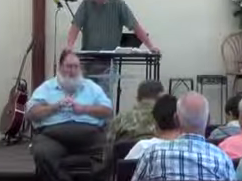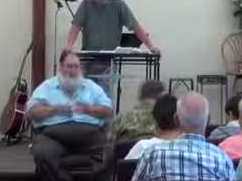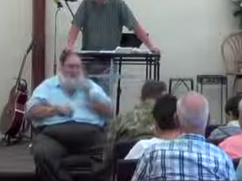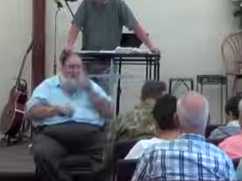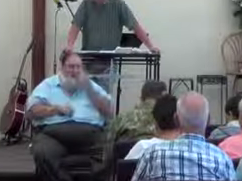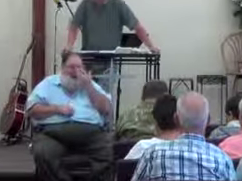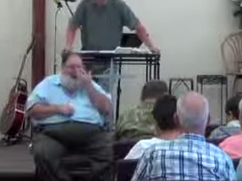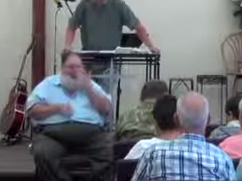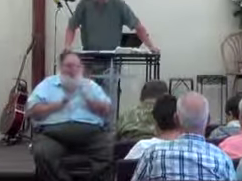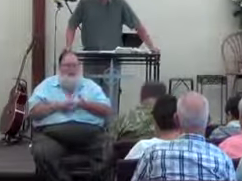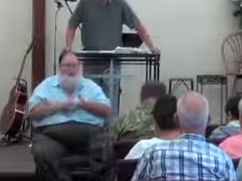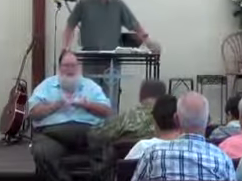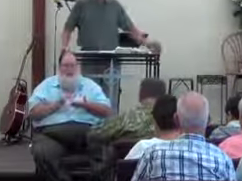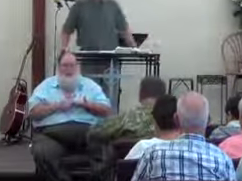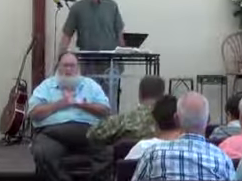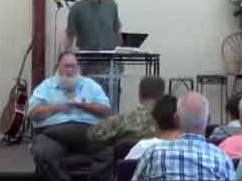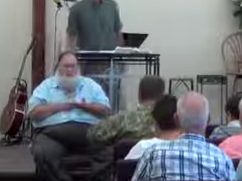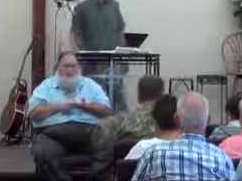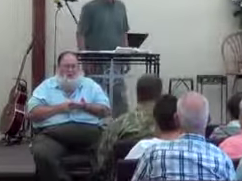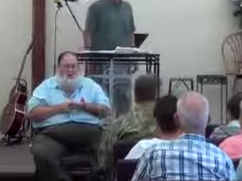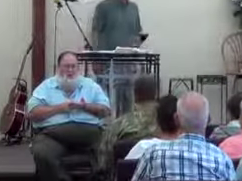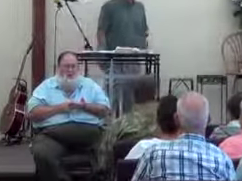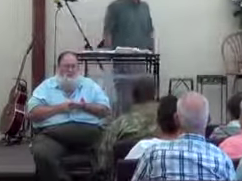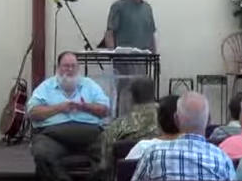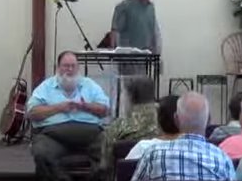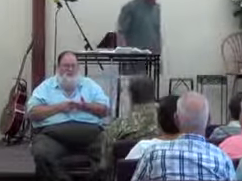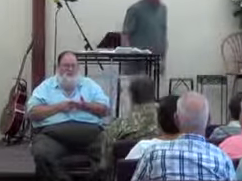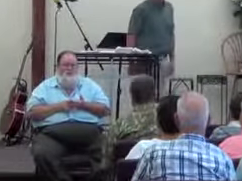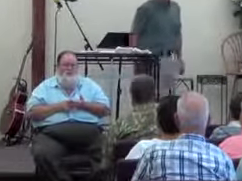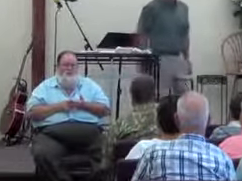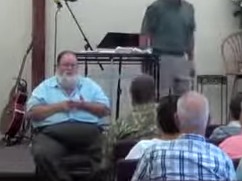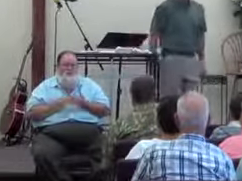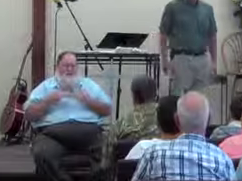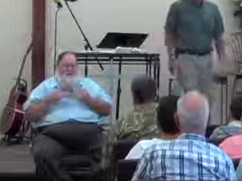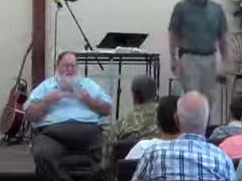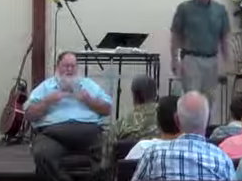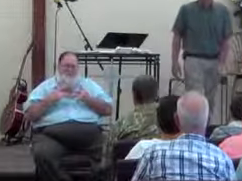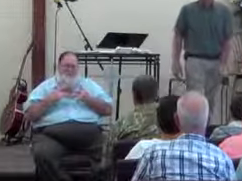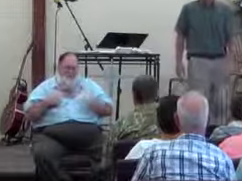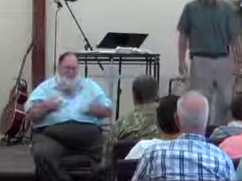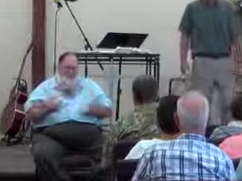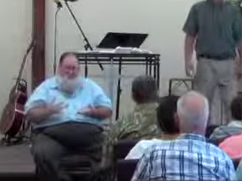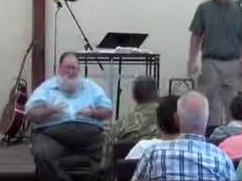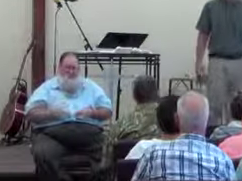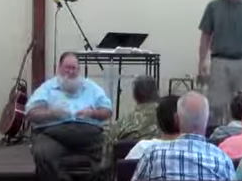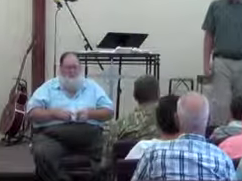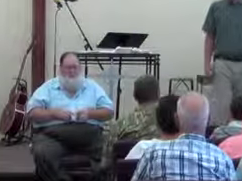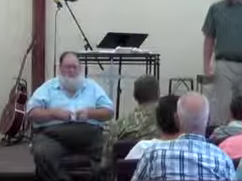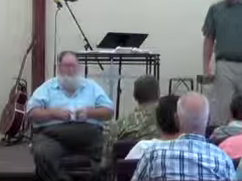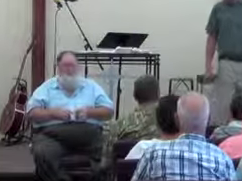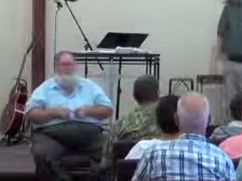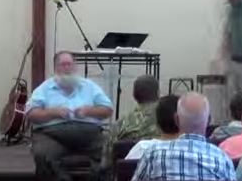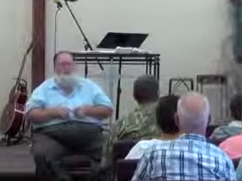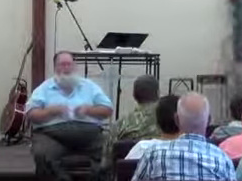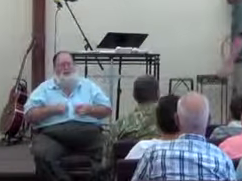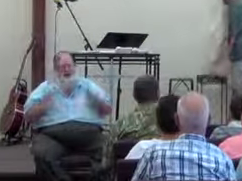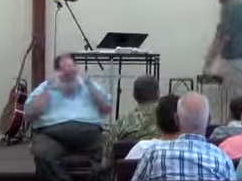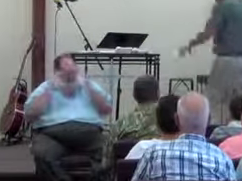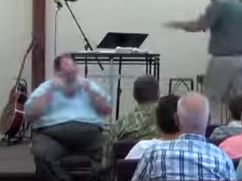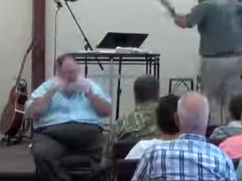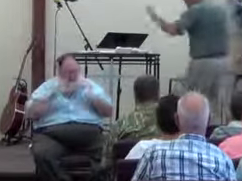And I hope it always does if you're not in the right spot. I hope it gets to you. I hope it gets under your skin. And I hope you go home and